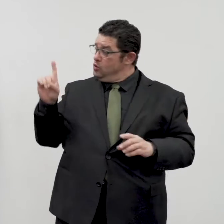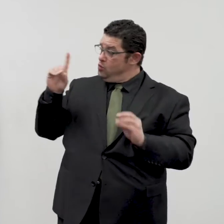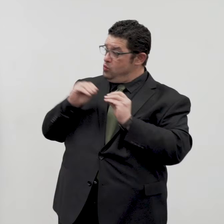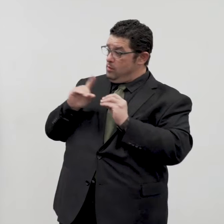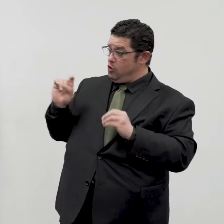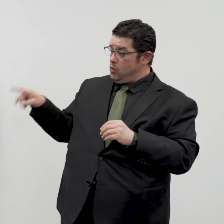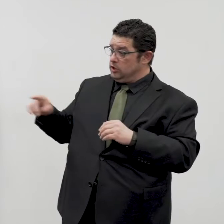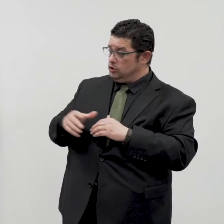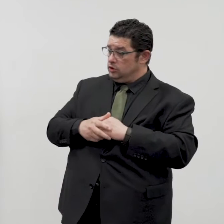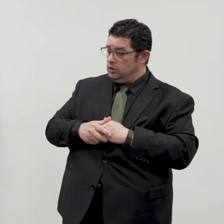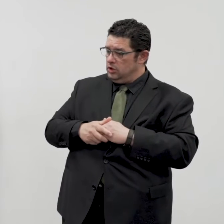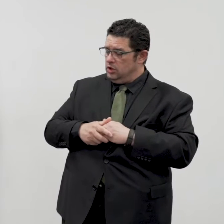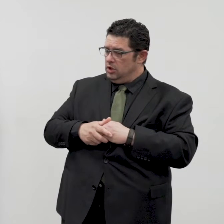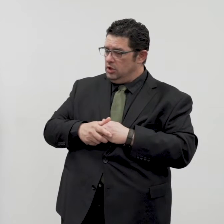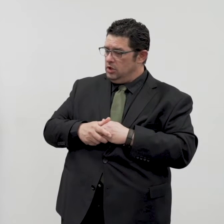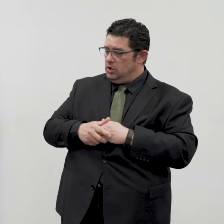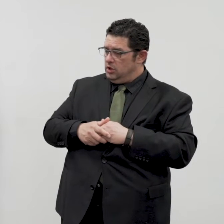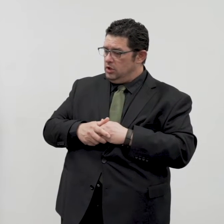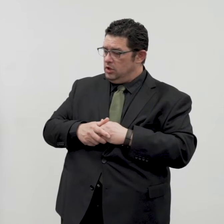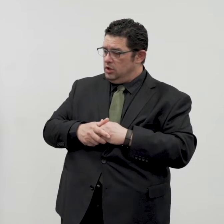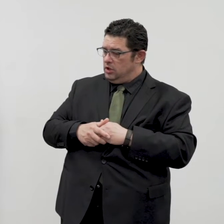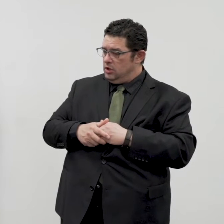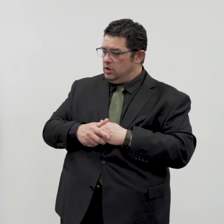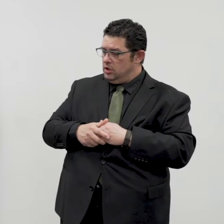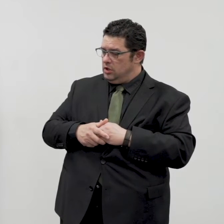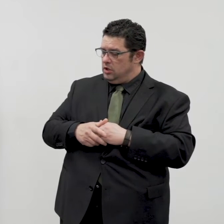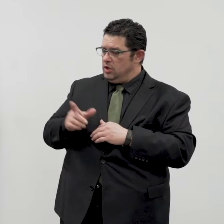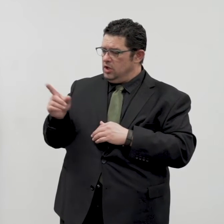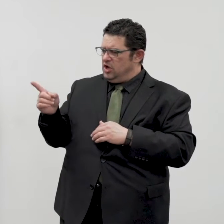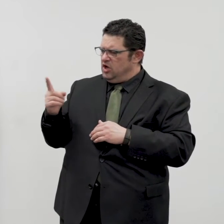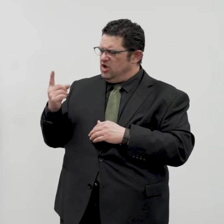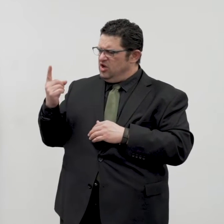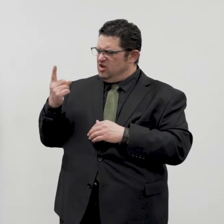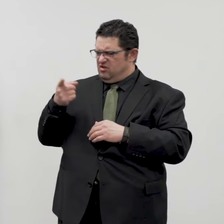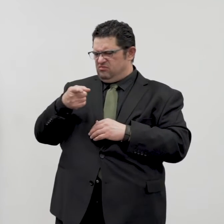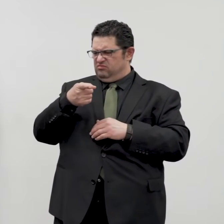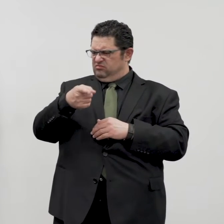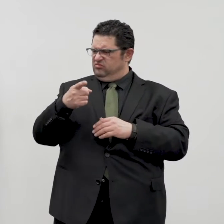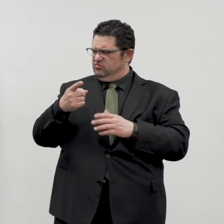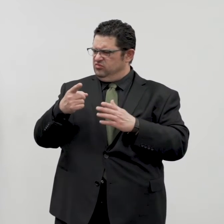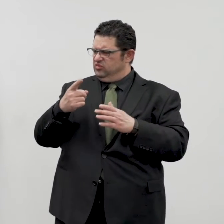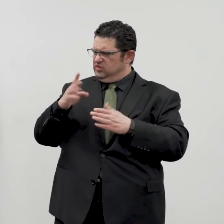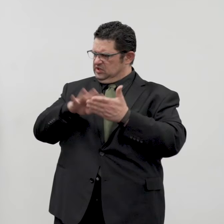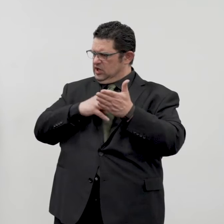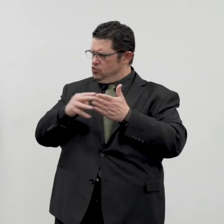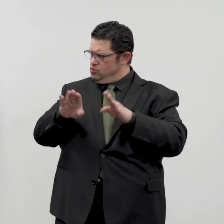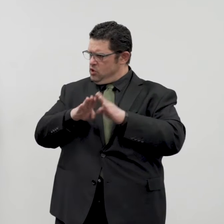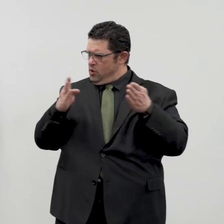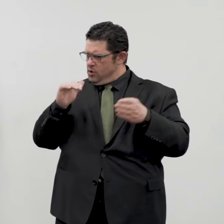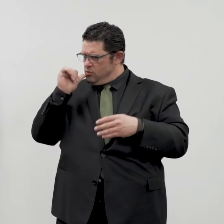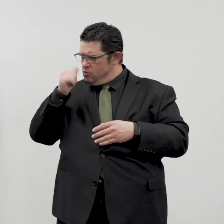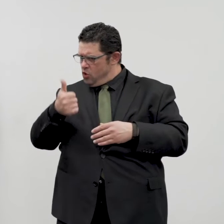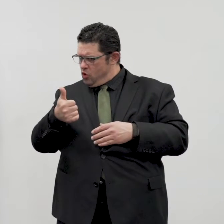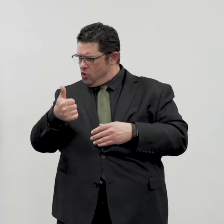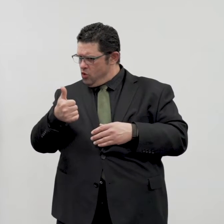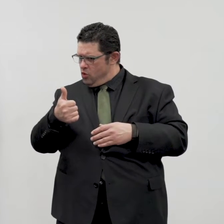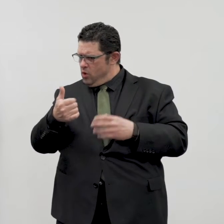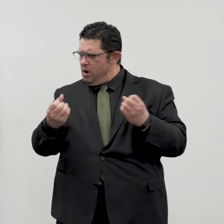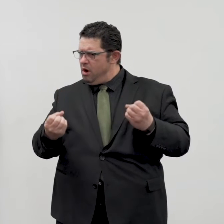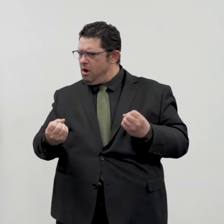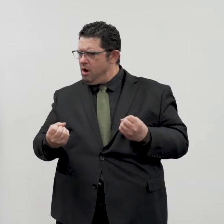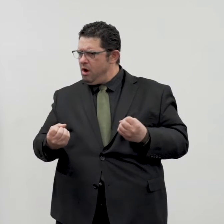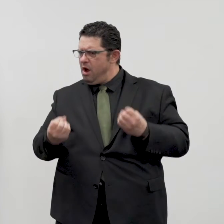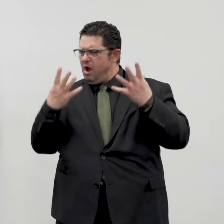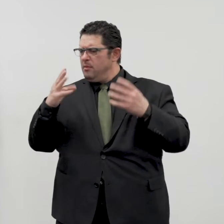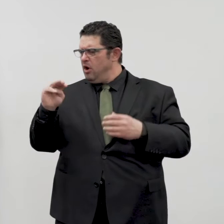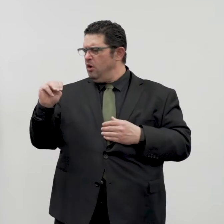The transfer center morgue that's scheduled to open tomorrow, if we do have a softer peak, as you mentioned, how much capacity of that morgue